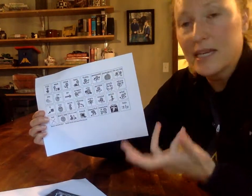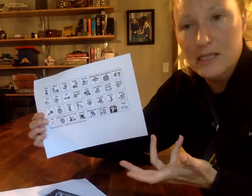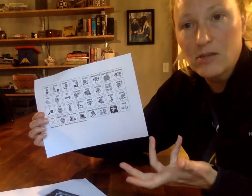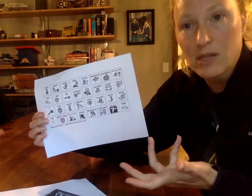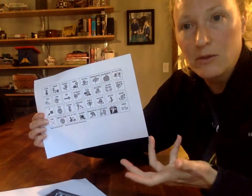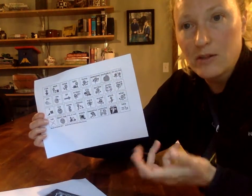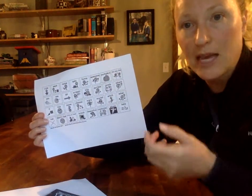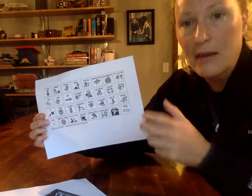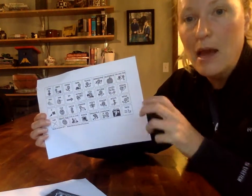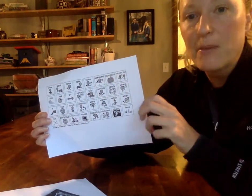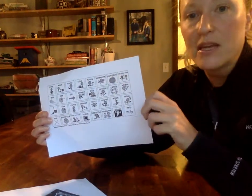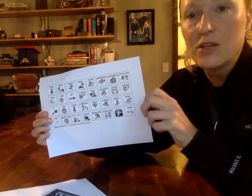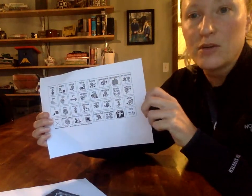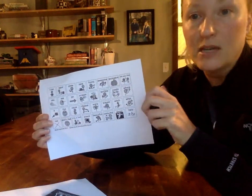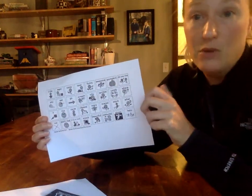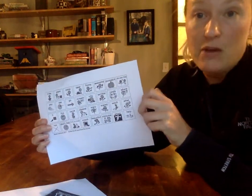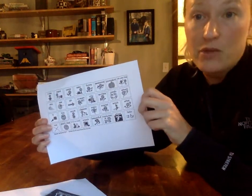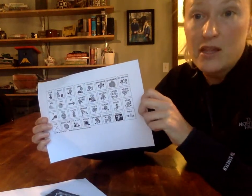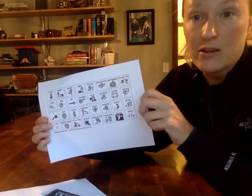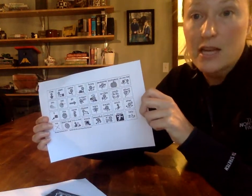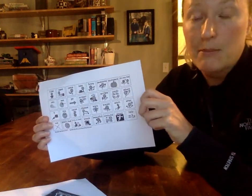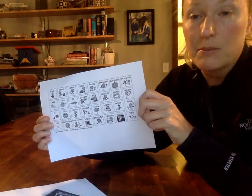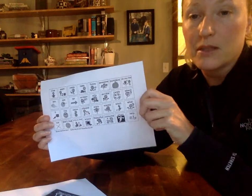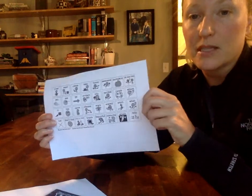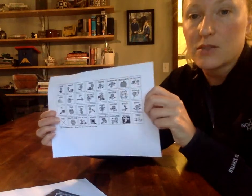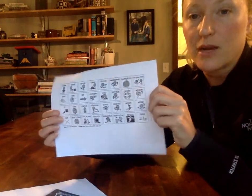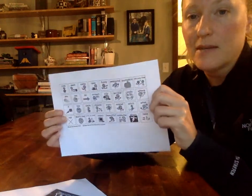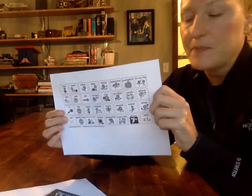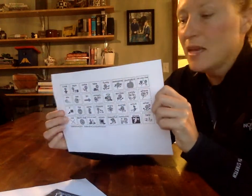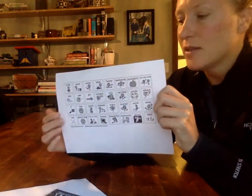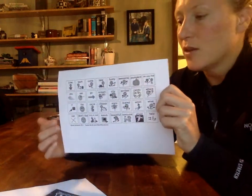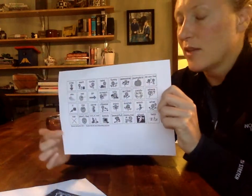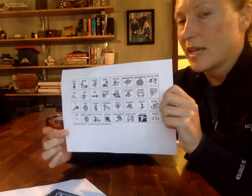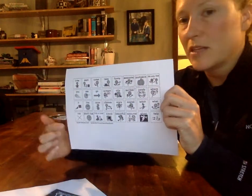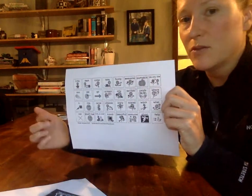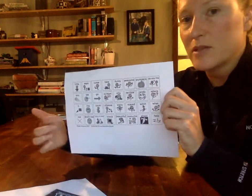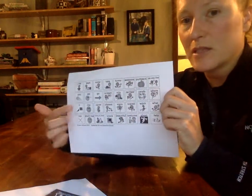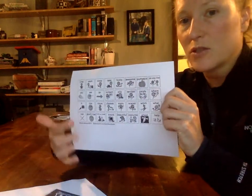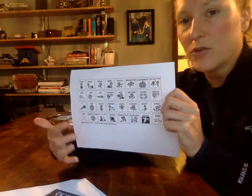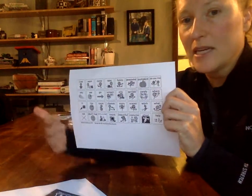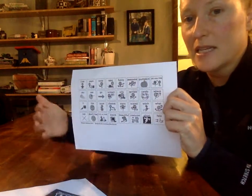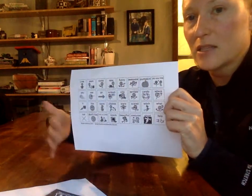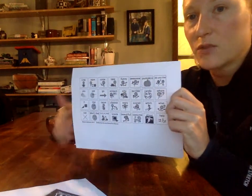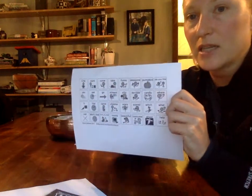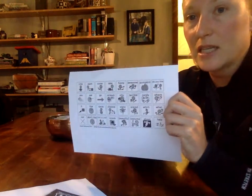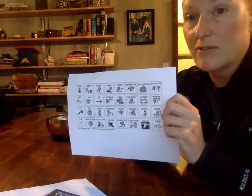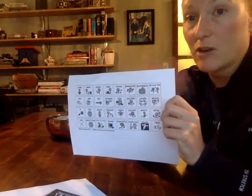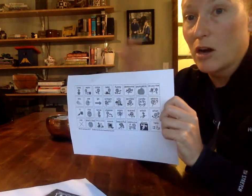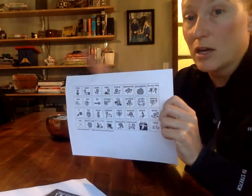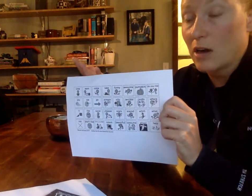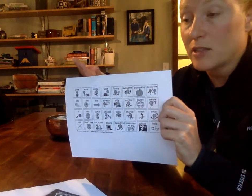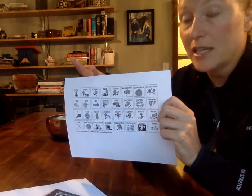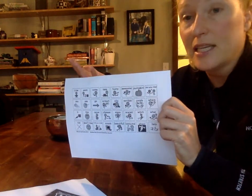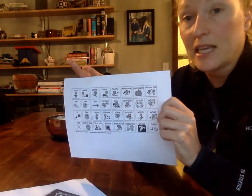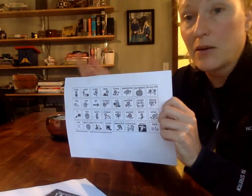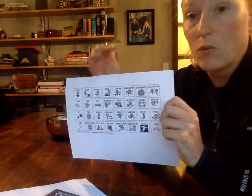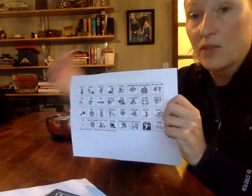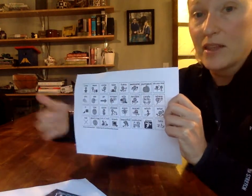still communicate, but they do it within their capabilities, right? So they can use this screen, and the screen can either articulate what